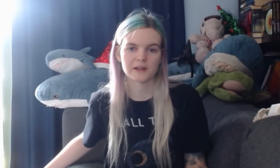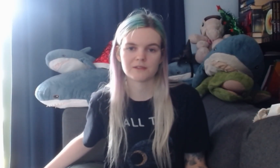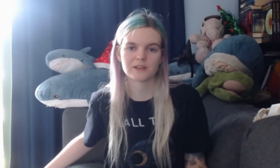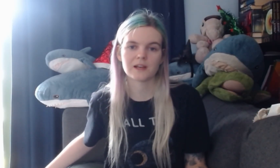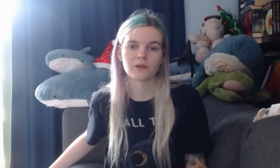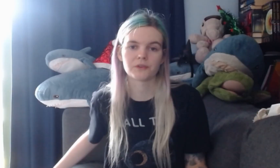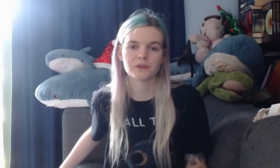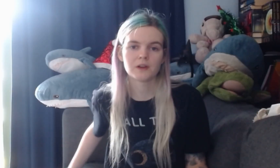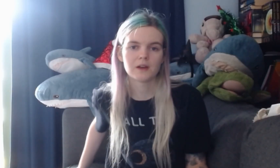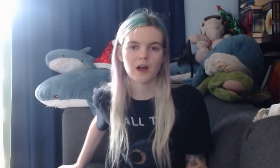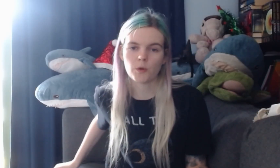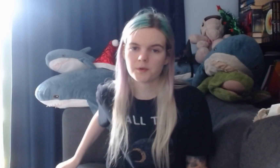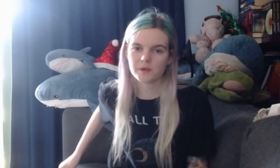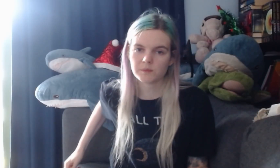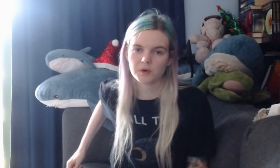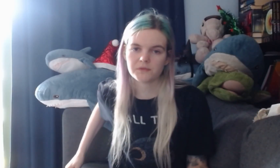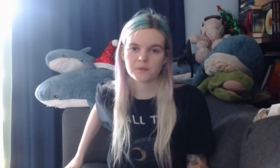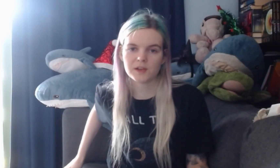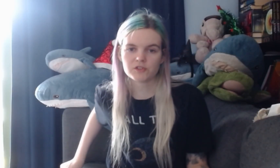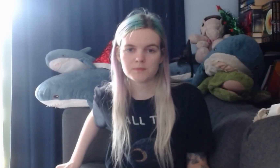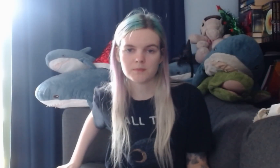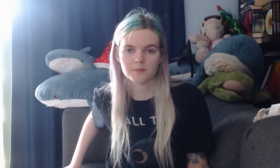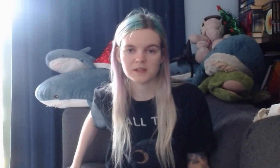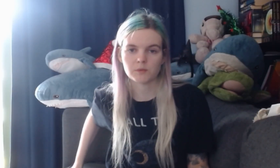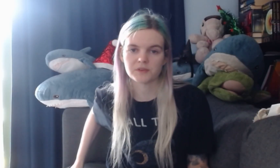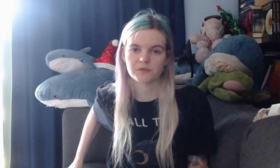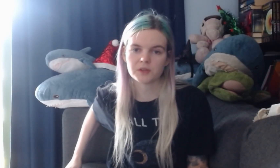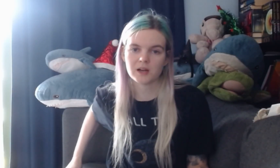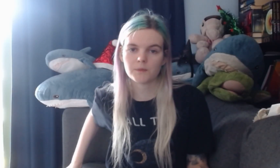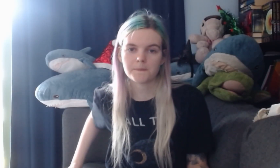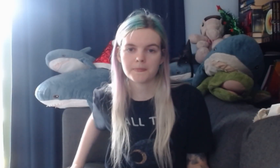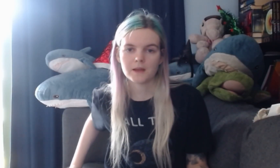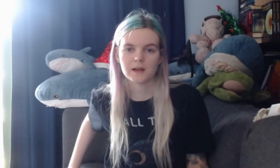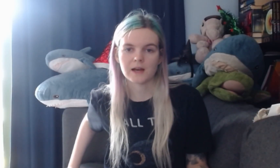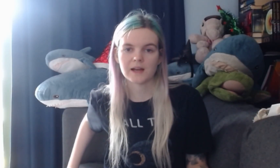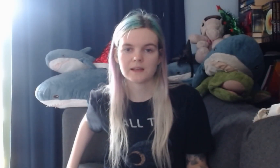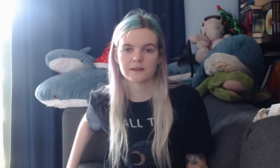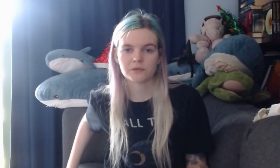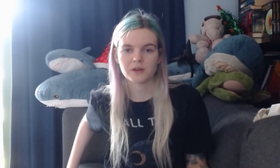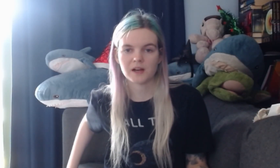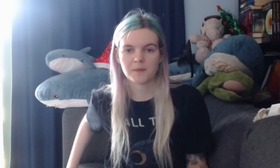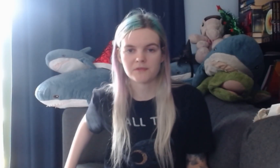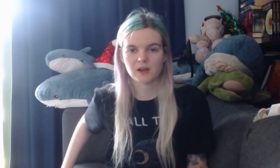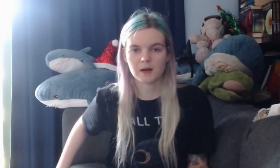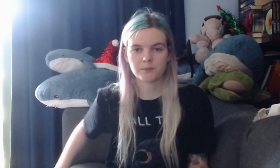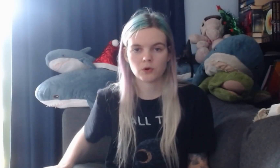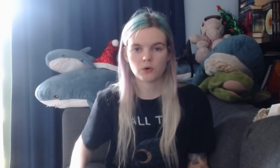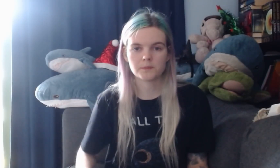anything else. I hope we will get more information, but that was it for now. Hi, Yellow Frappo.